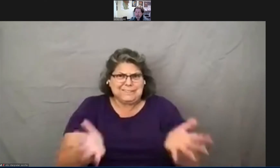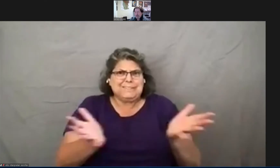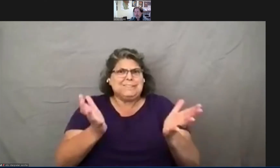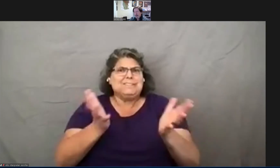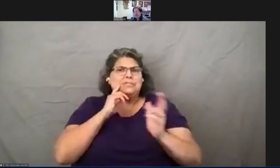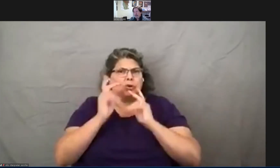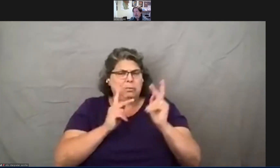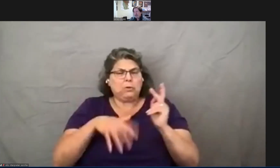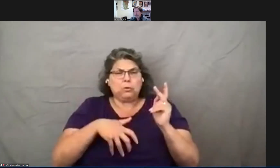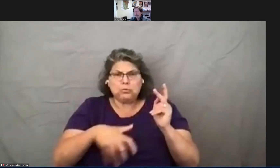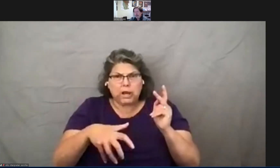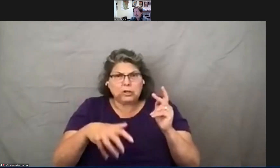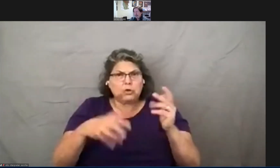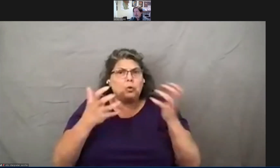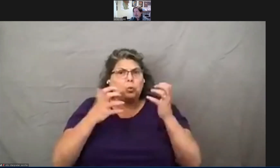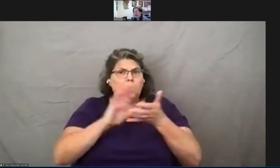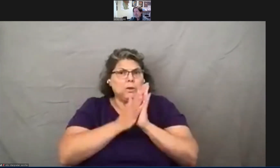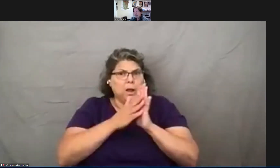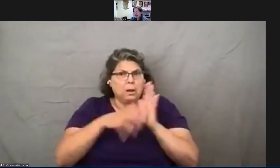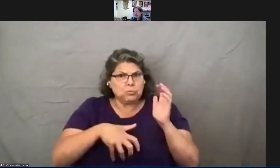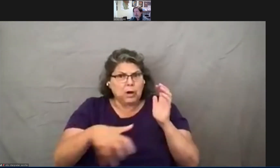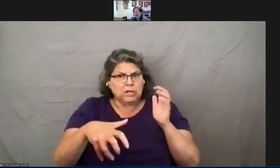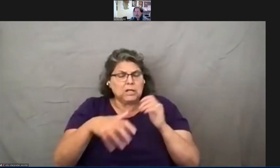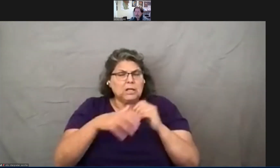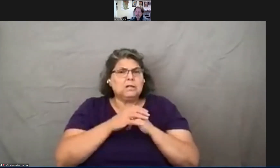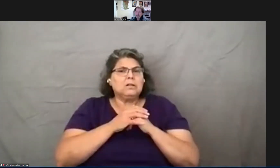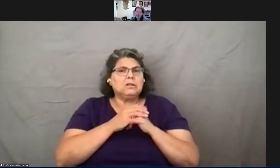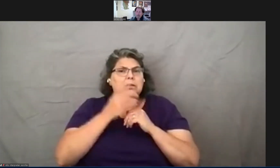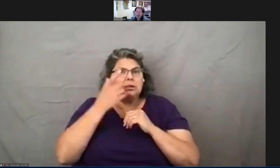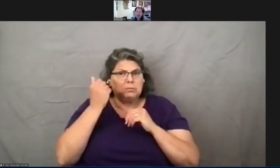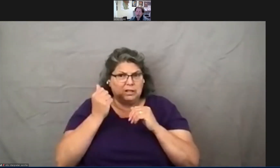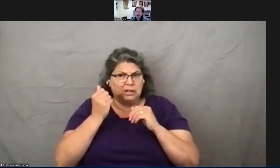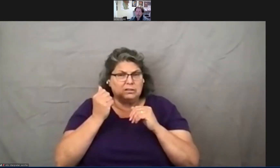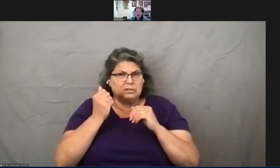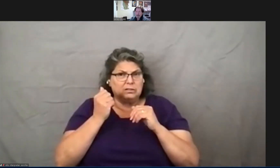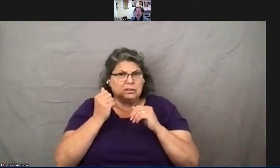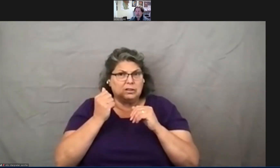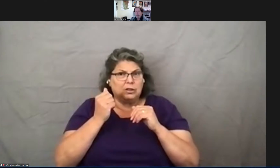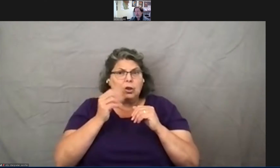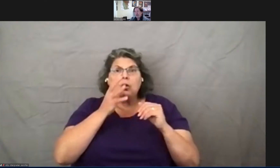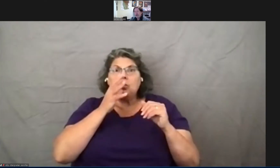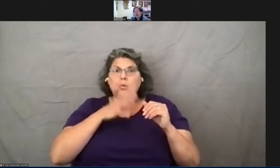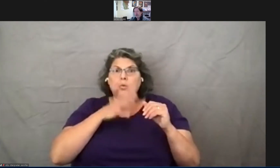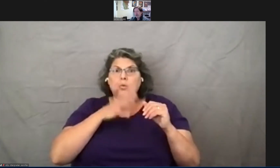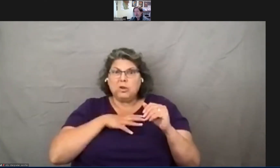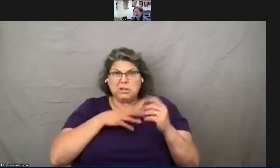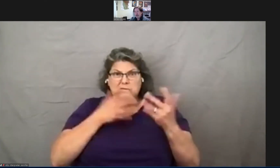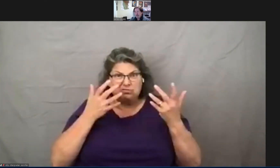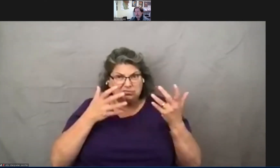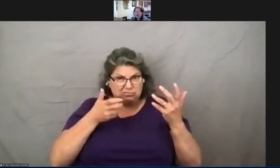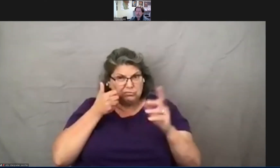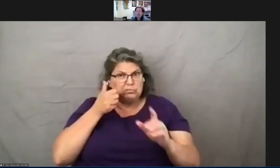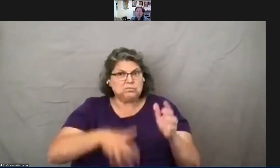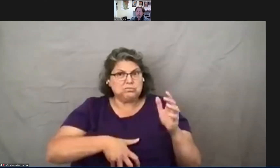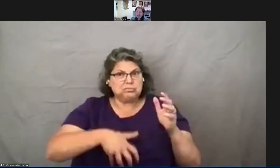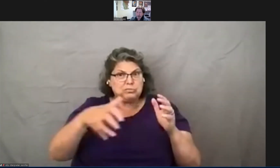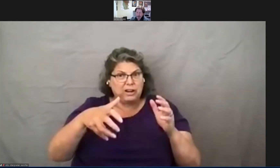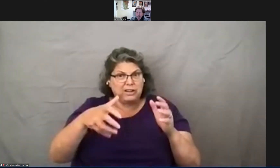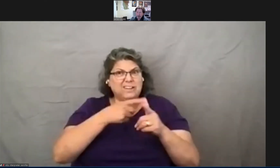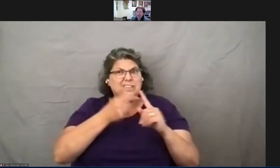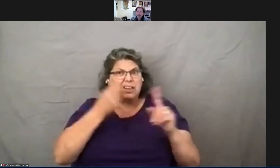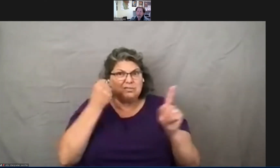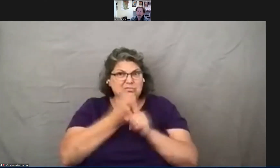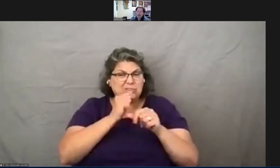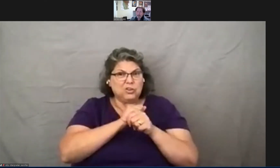getting pregnant because the morbidity and mortality of women who are pregnant if they're exposed to COVID is much,